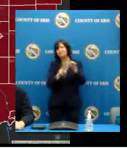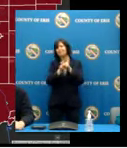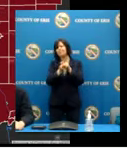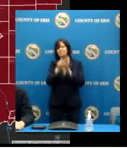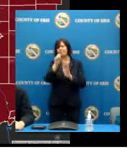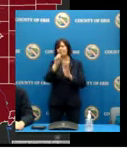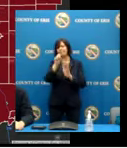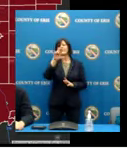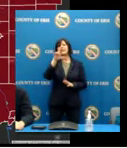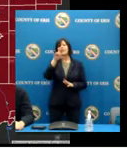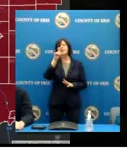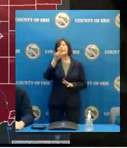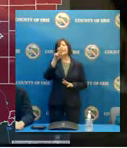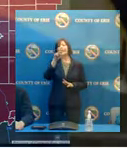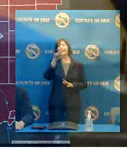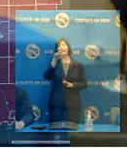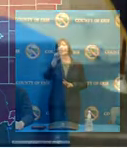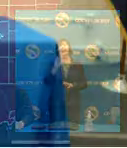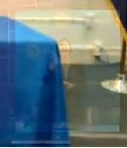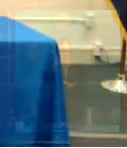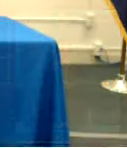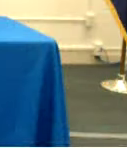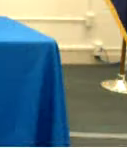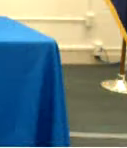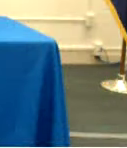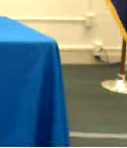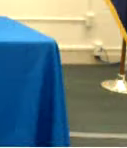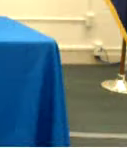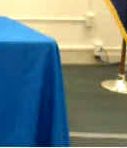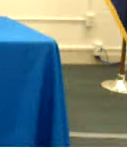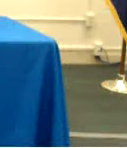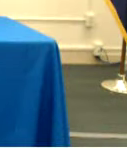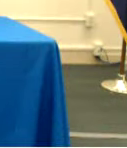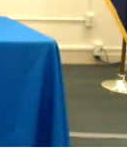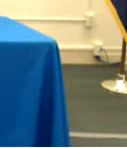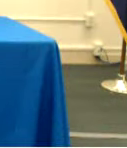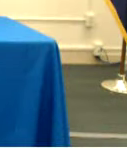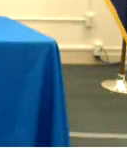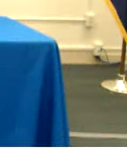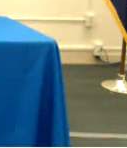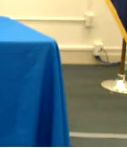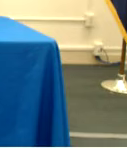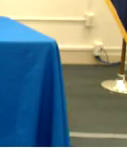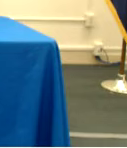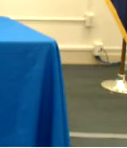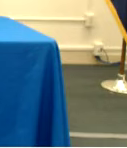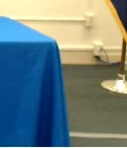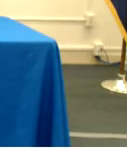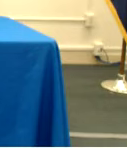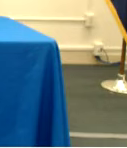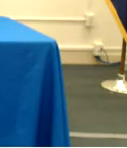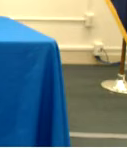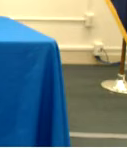Sardinia previously had a case and now it's back to 0, and people are wondering how is that possible. An individual had a Sardinia mailing address but actually lived